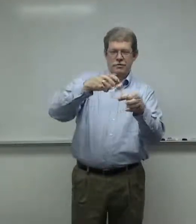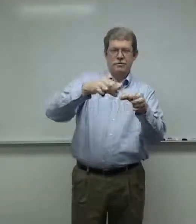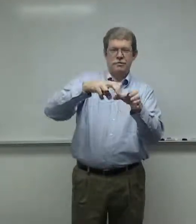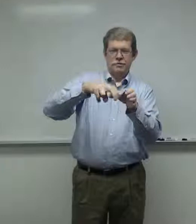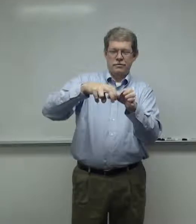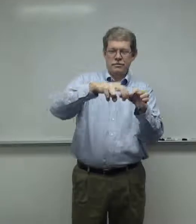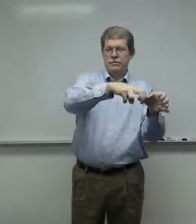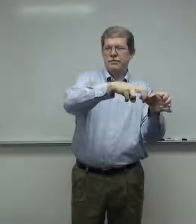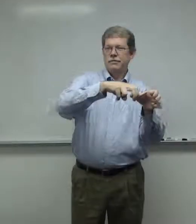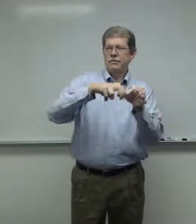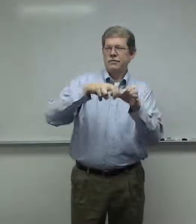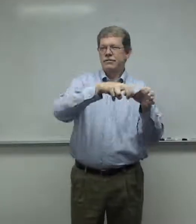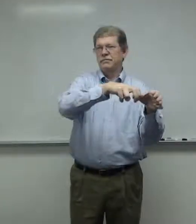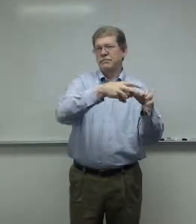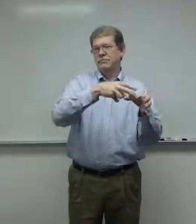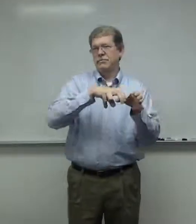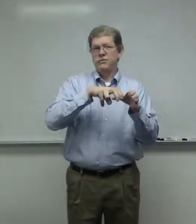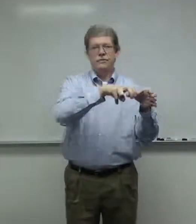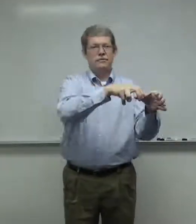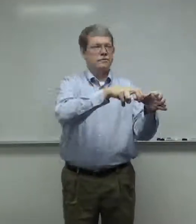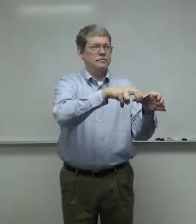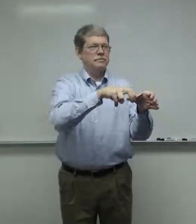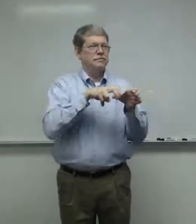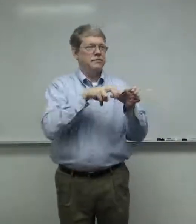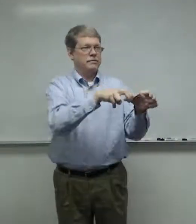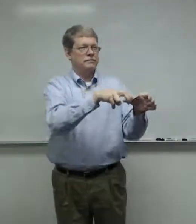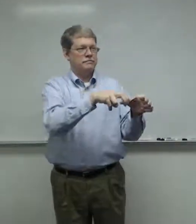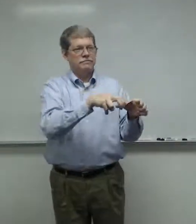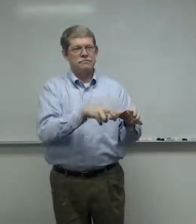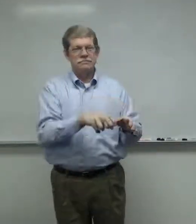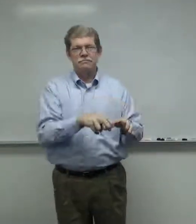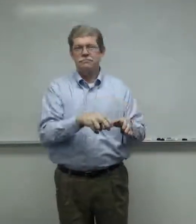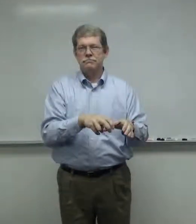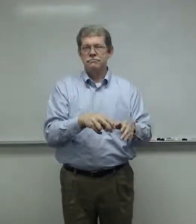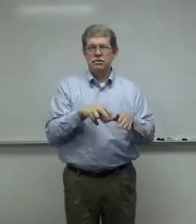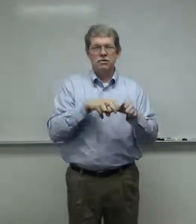in something. So they're riding.